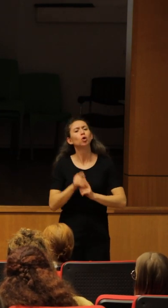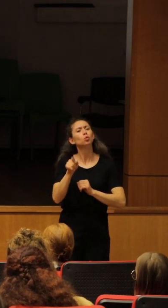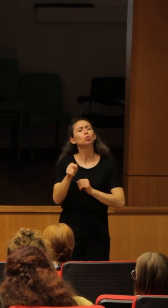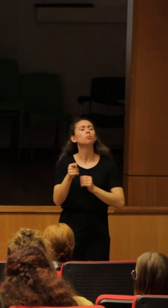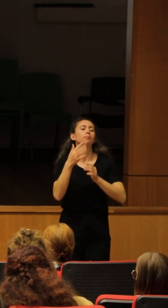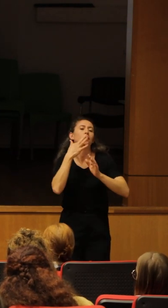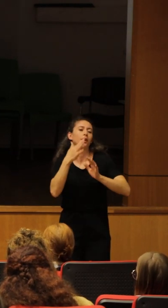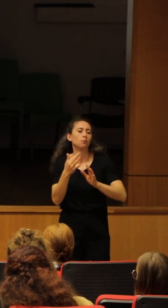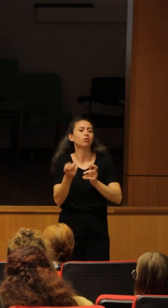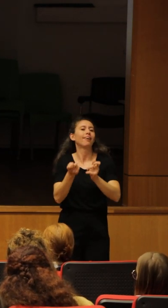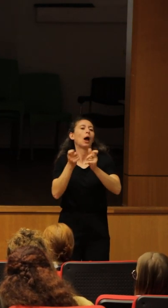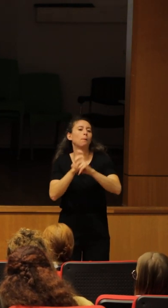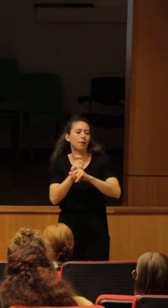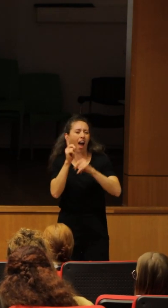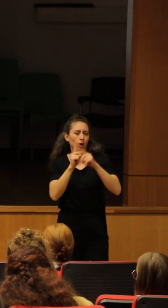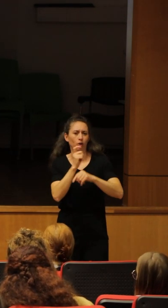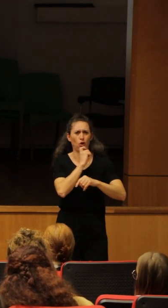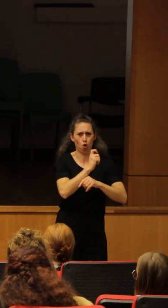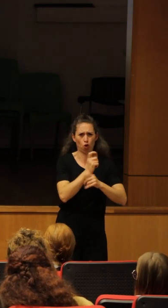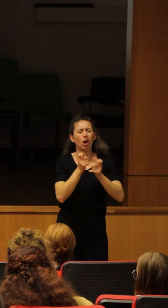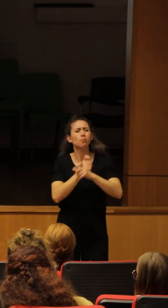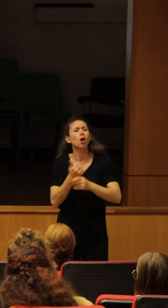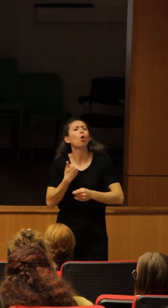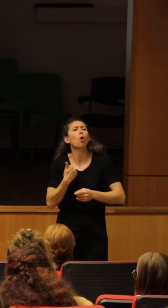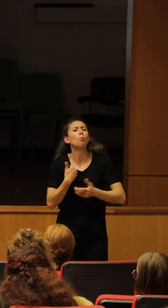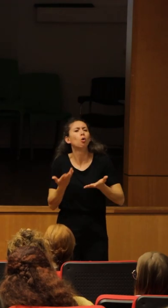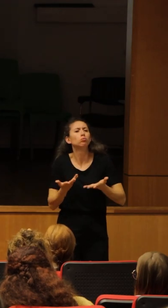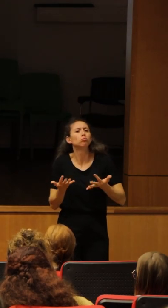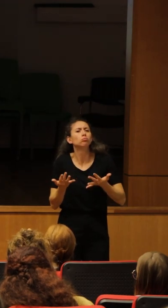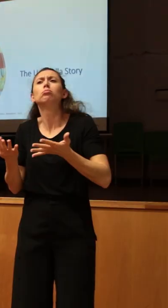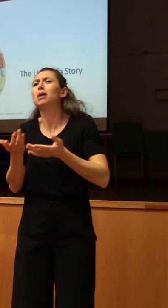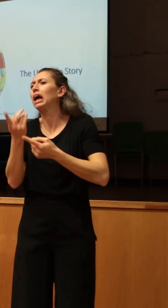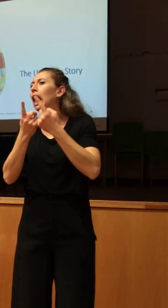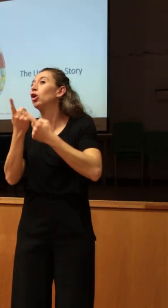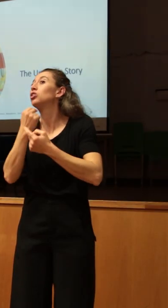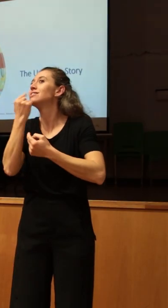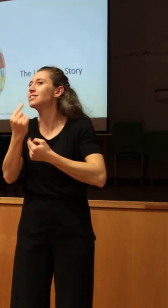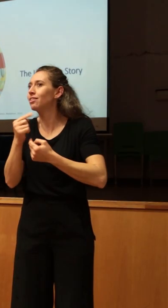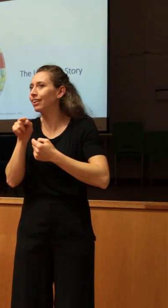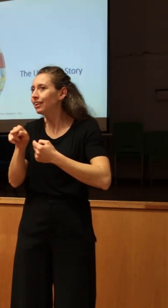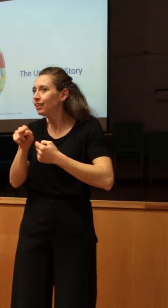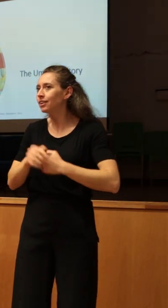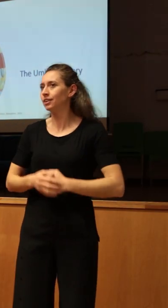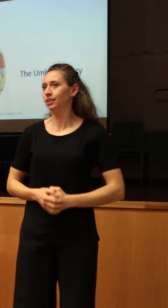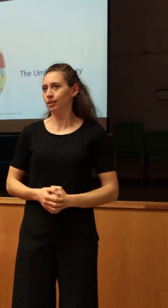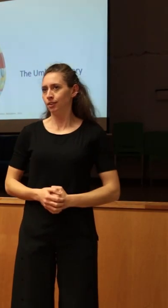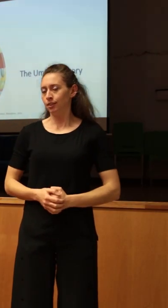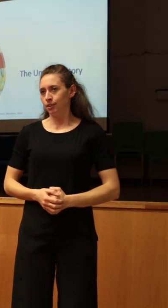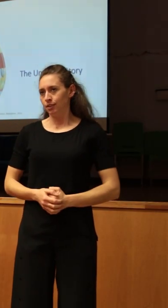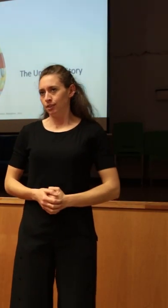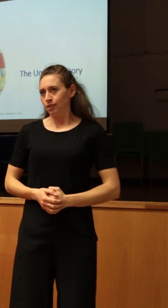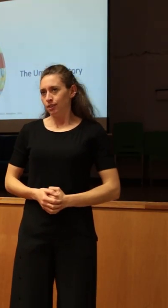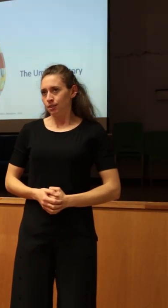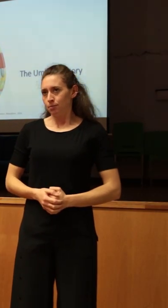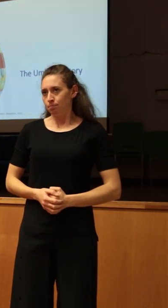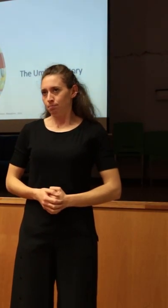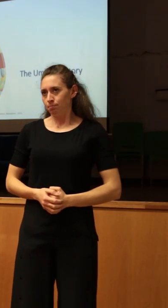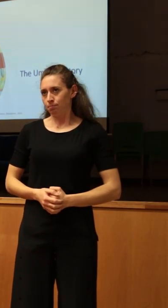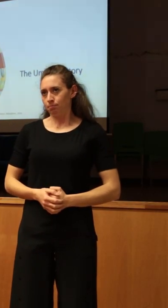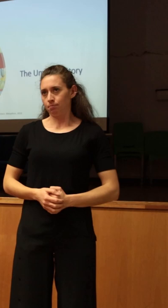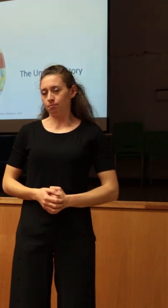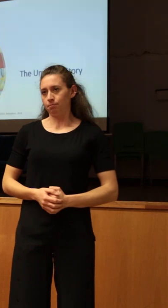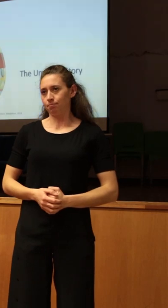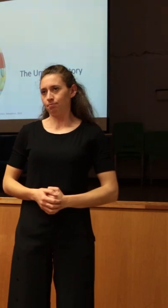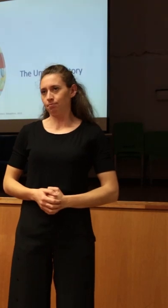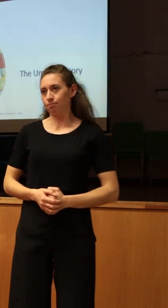a cambiar a eso, si lo pudieras cambiar, ¿cómo lo cambiarías para que fuera bueno para vos? And this is where we start doing therapeutic interventions that I'll